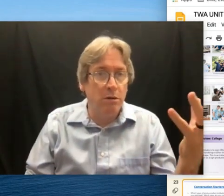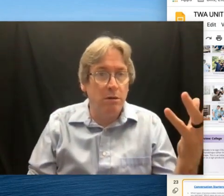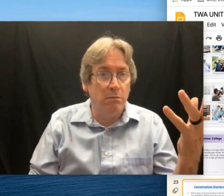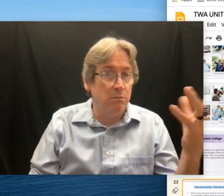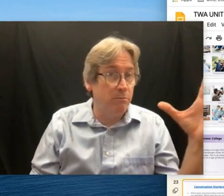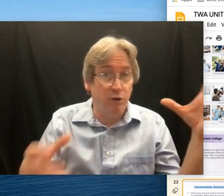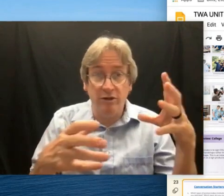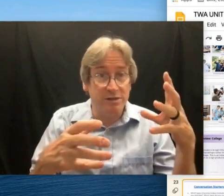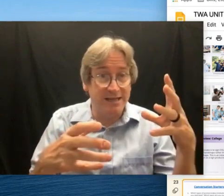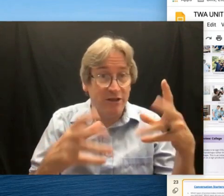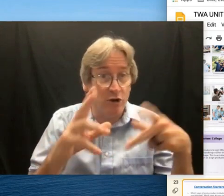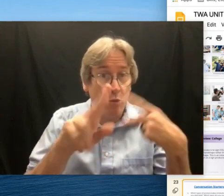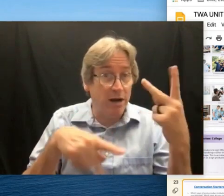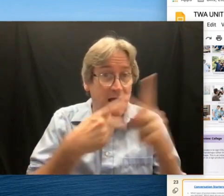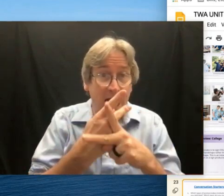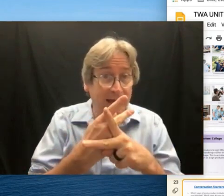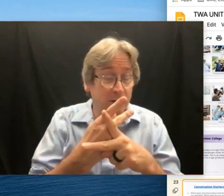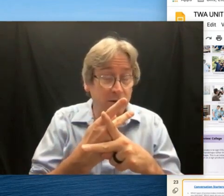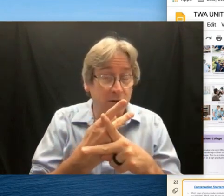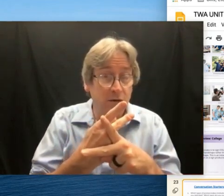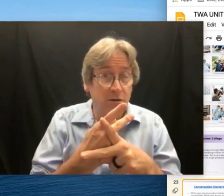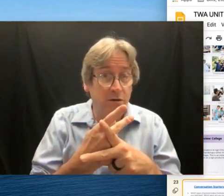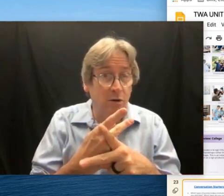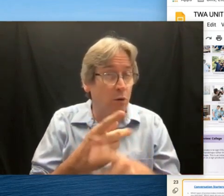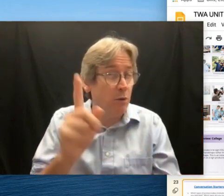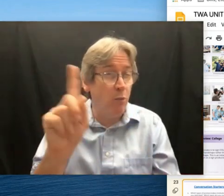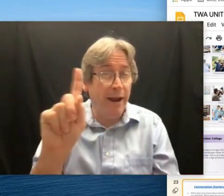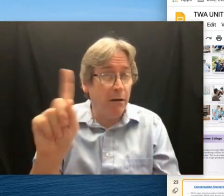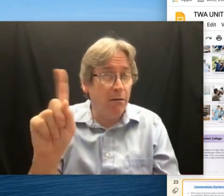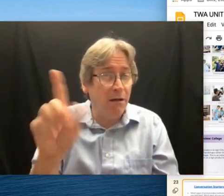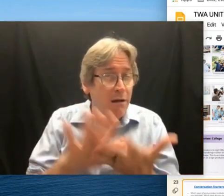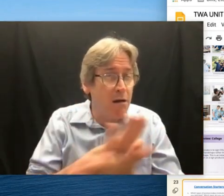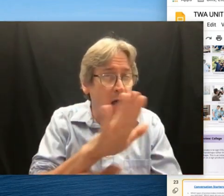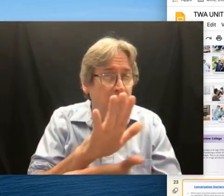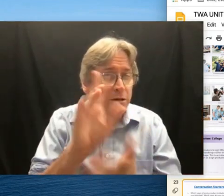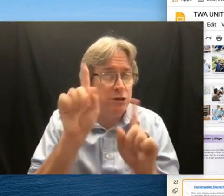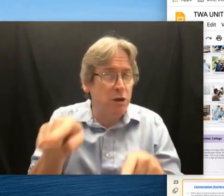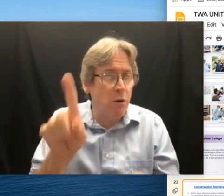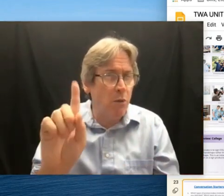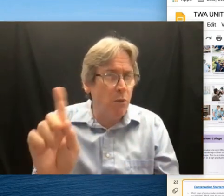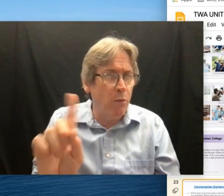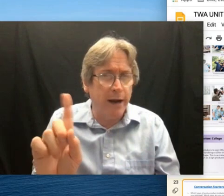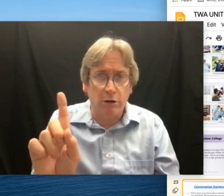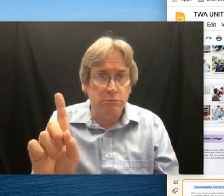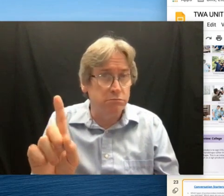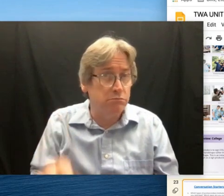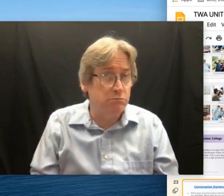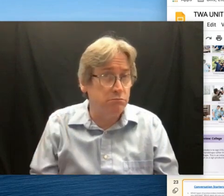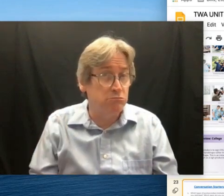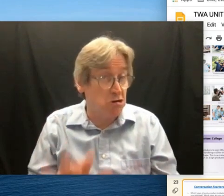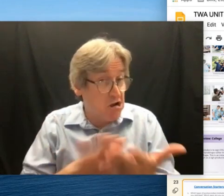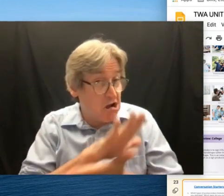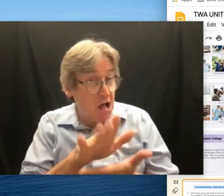So putting those together, what kind or where? College, go where?